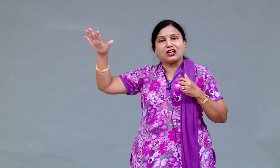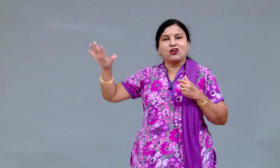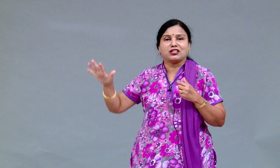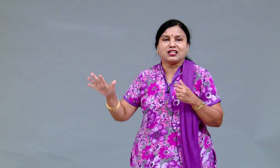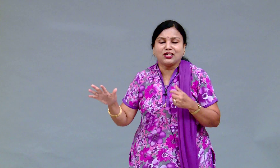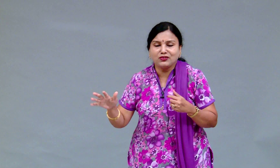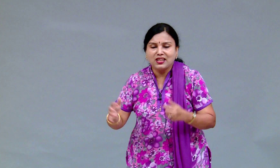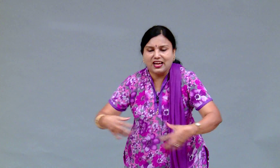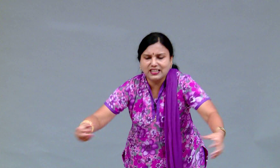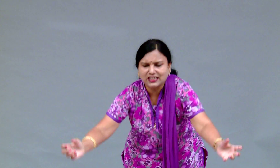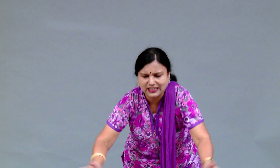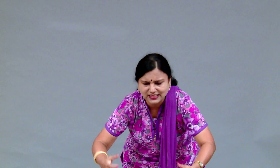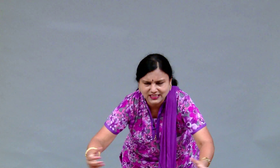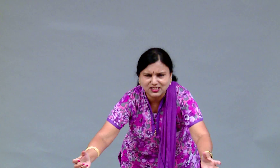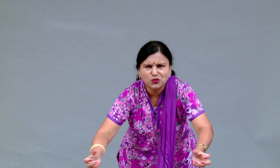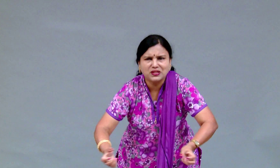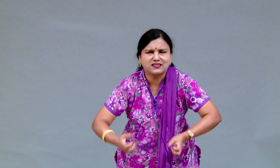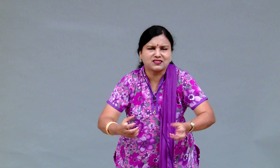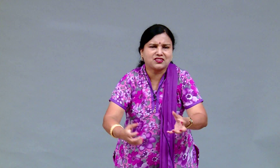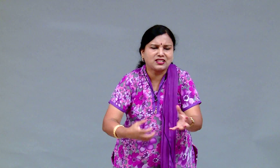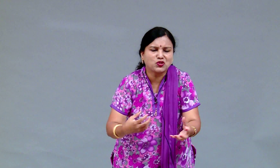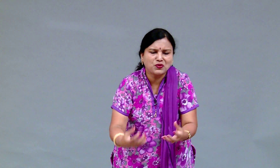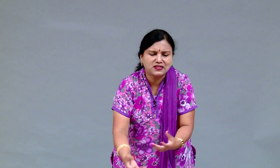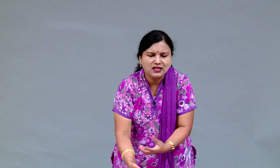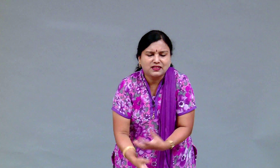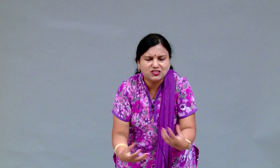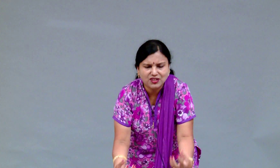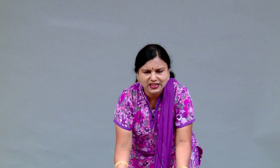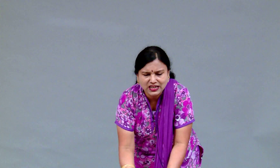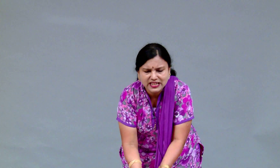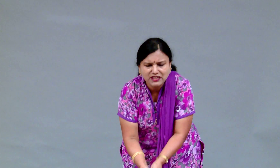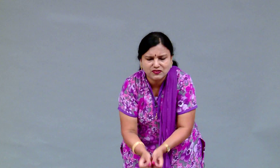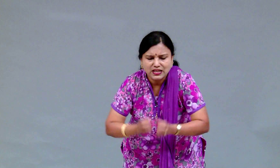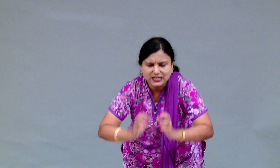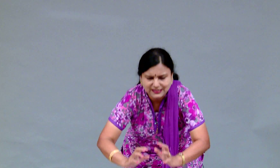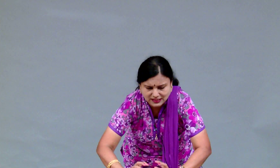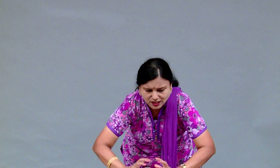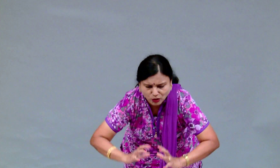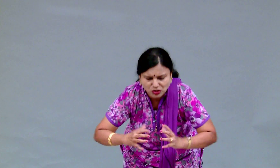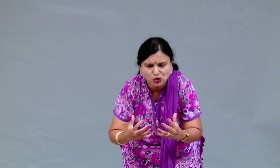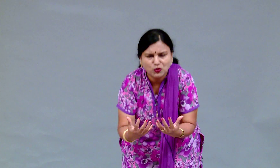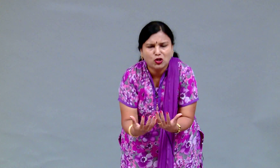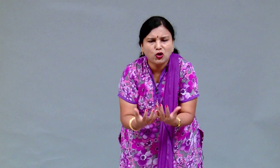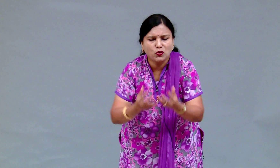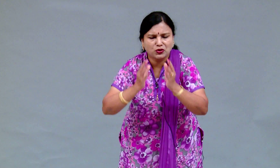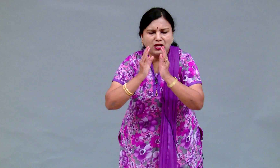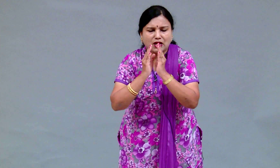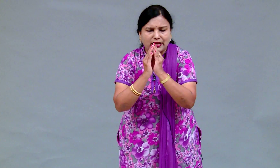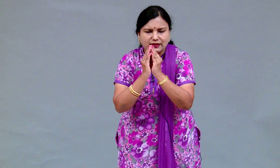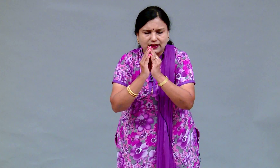got down and he collected the twigs, the dried twigs, the dried leaves. He set it out into a cone like that.